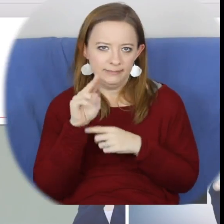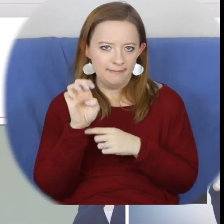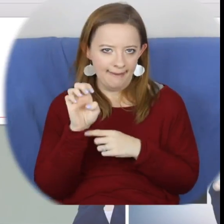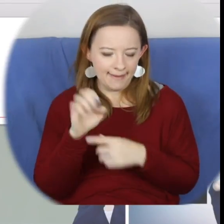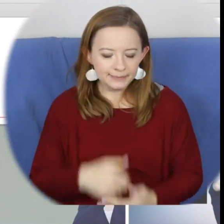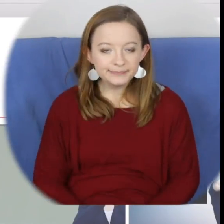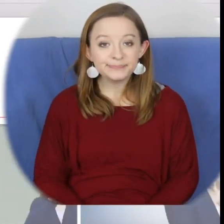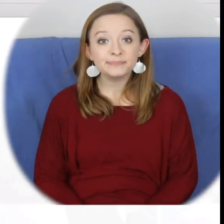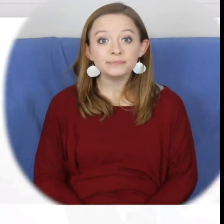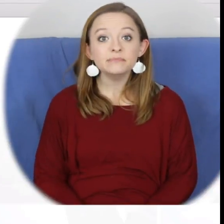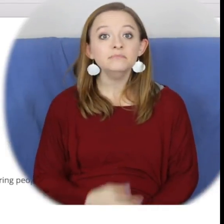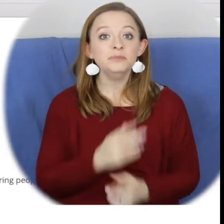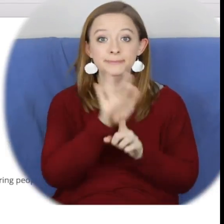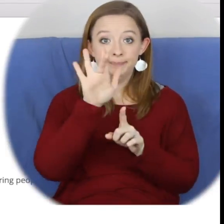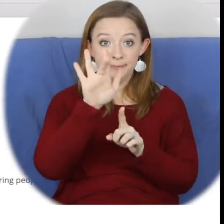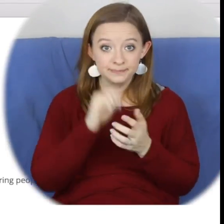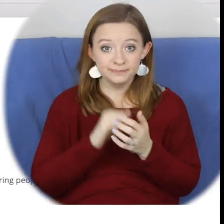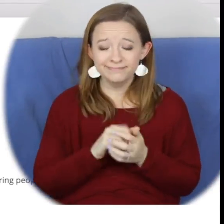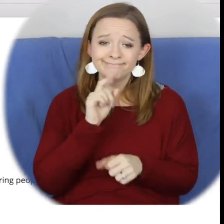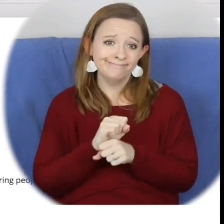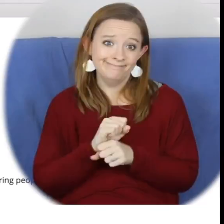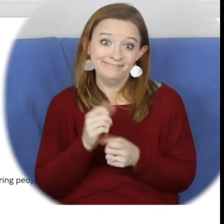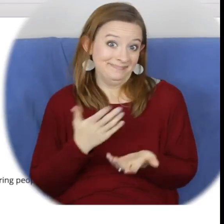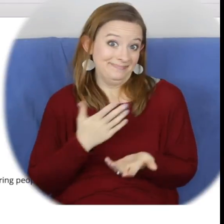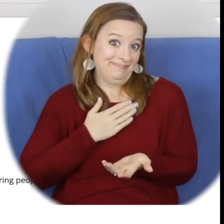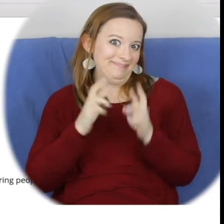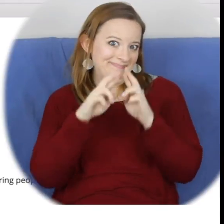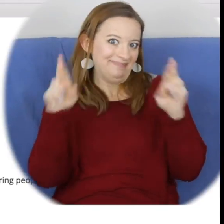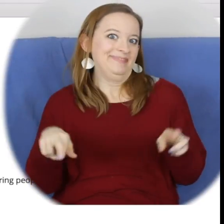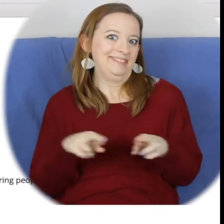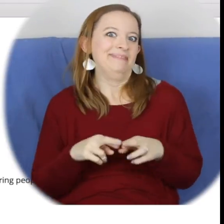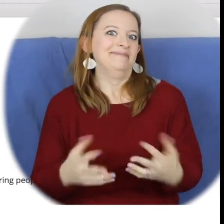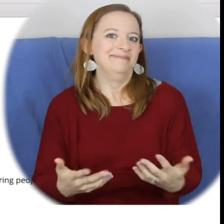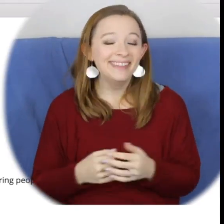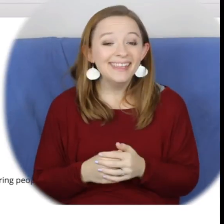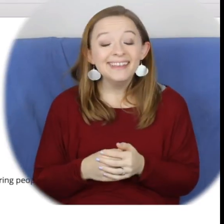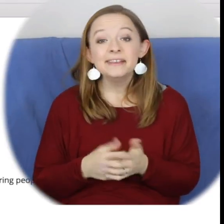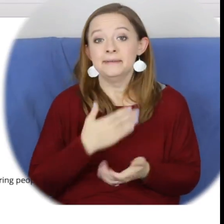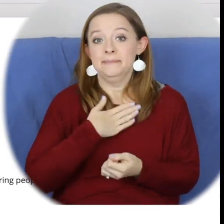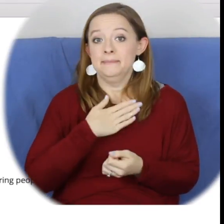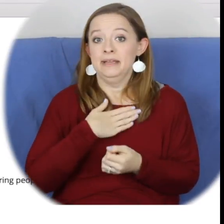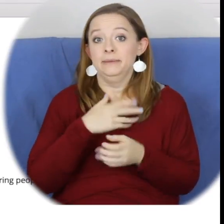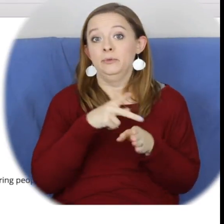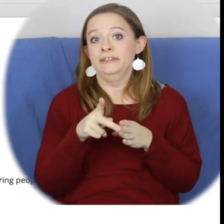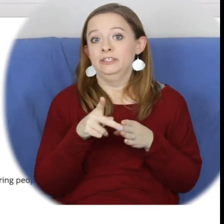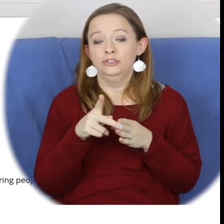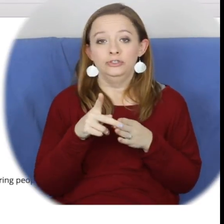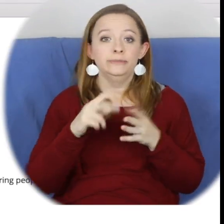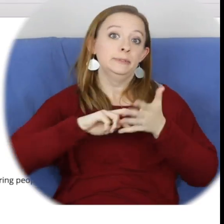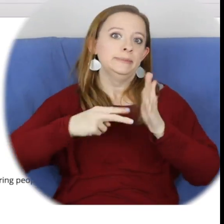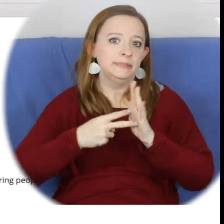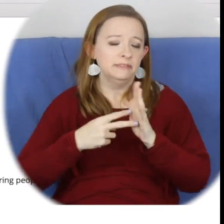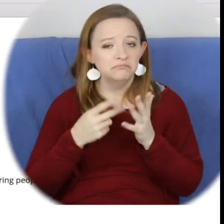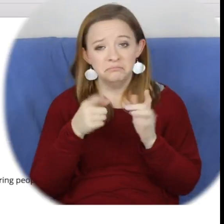And now we can get more further in the resume. If you click the resume button, you'll see my resume.